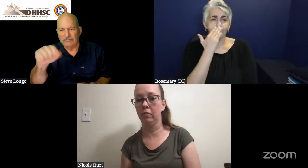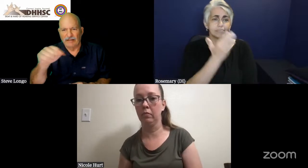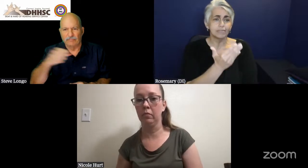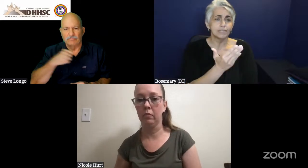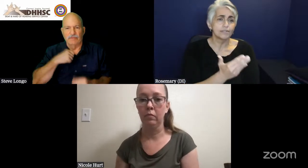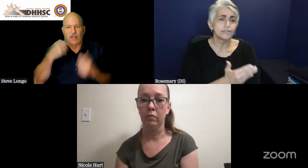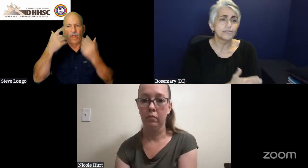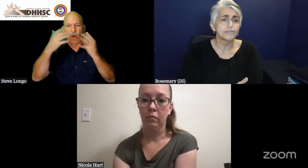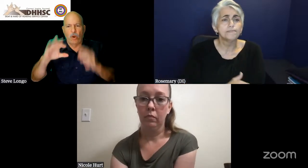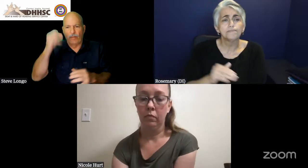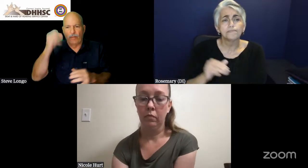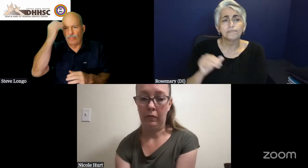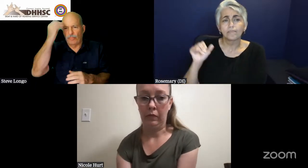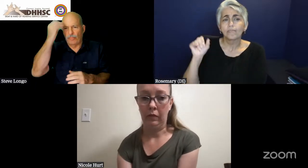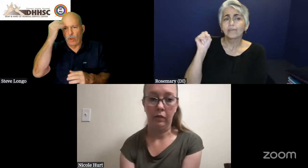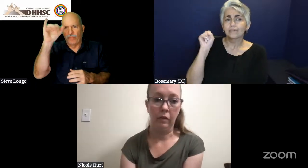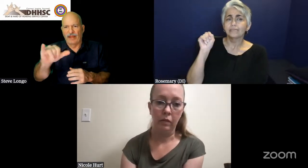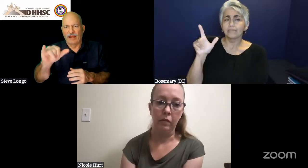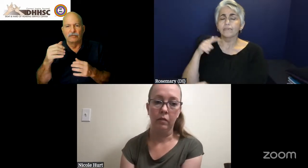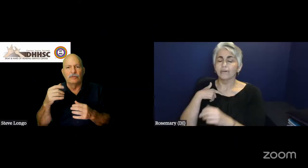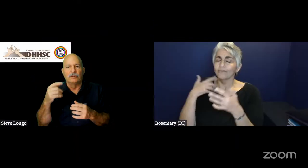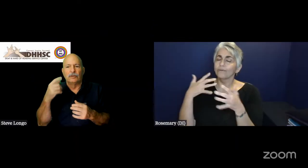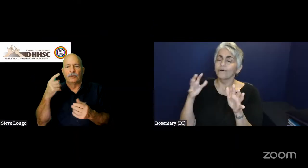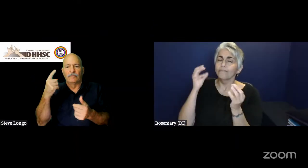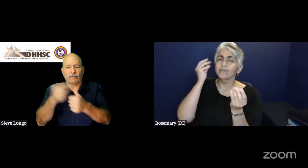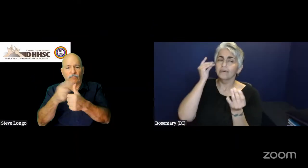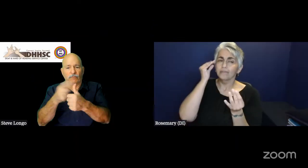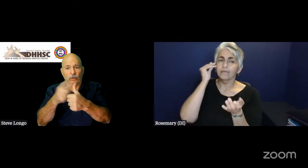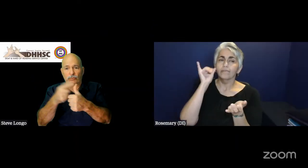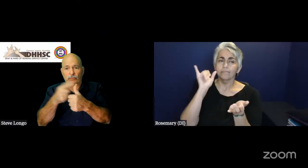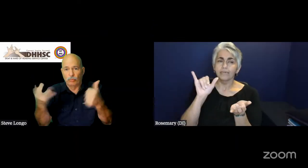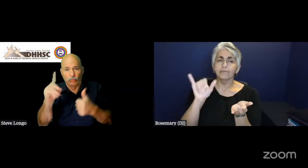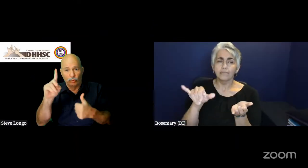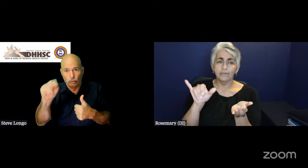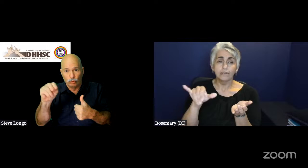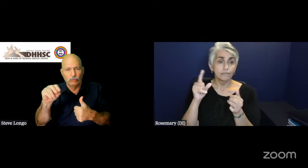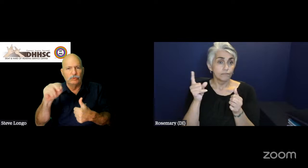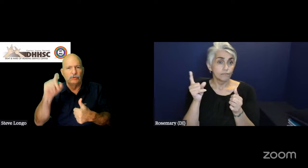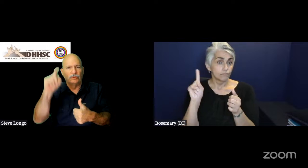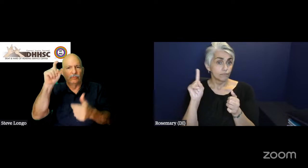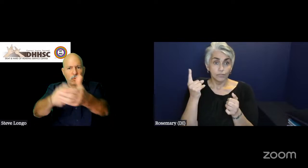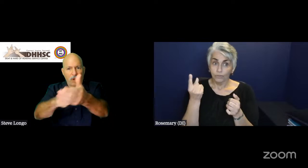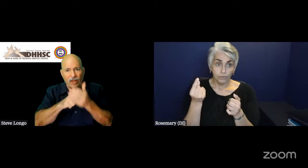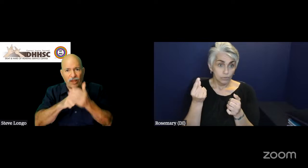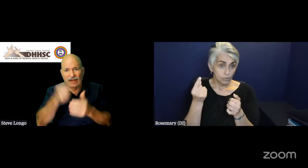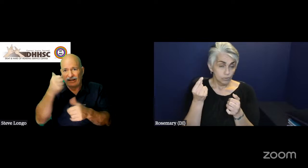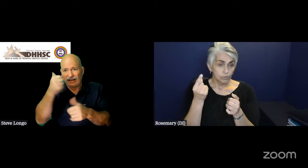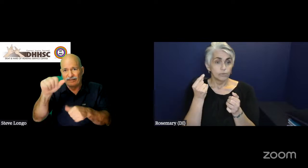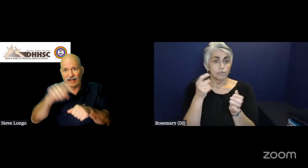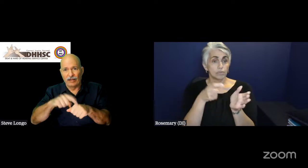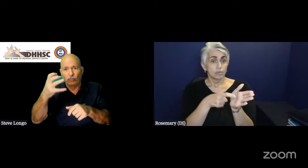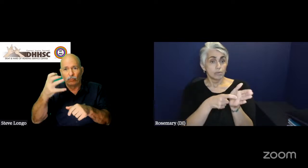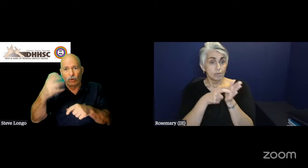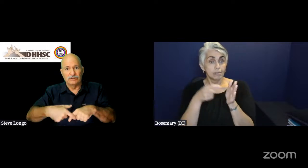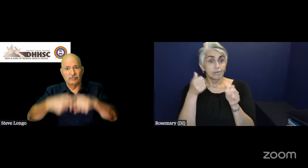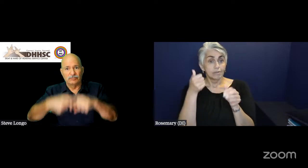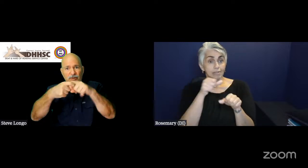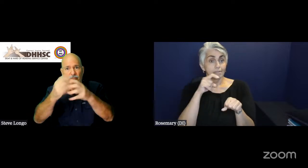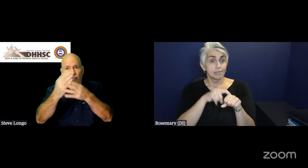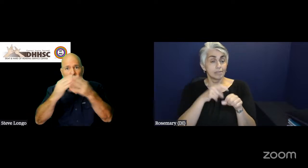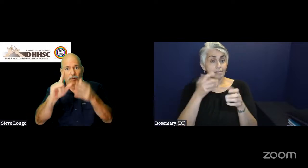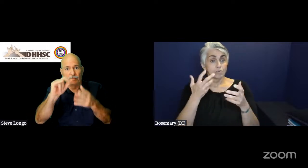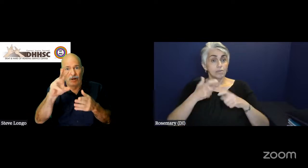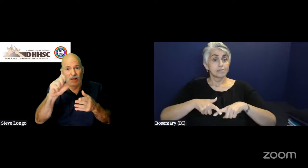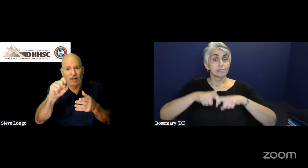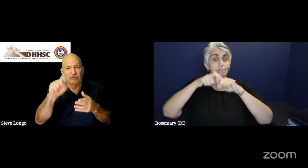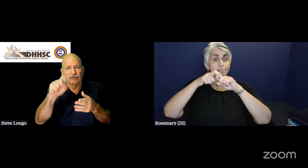sure that we follow proper procedures and protocols. Steve says, yeah, I've thought about that. One